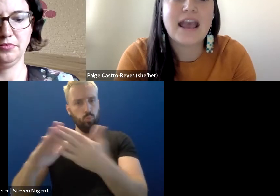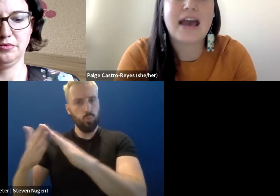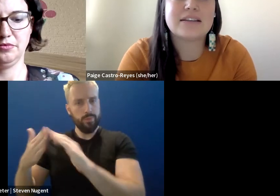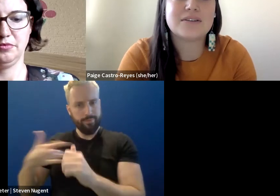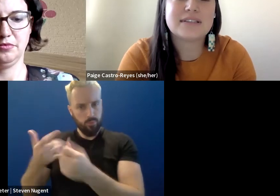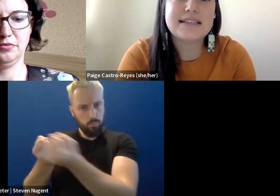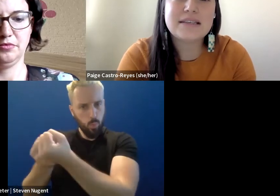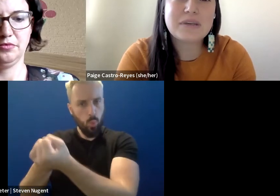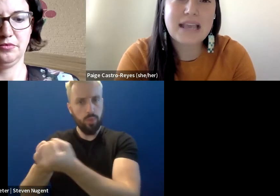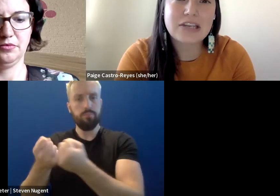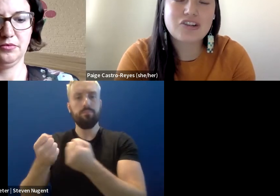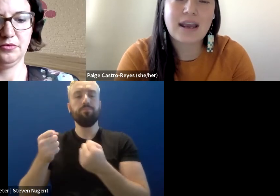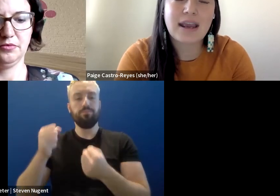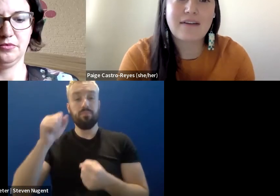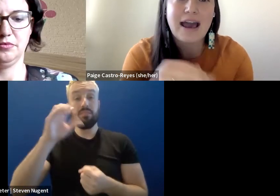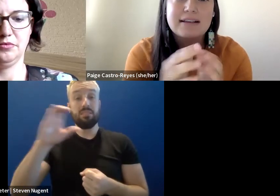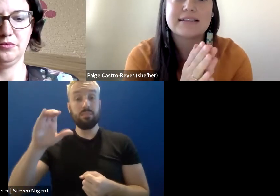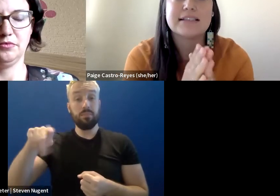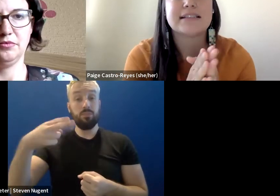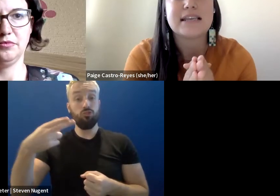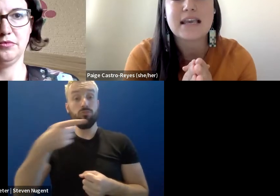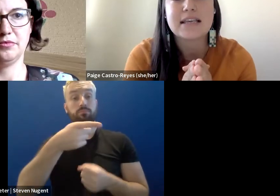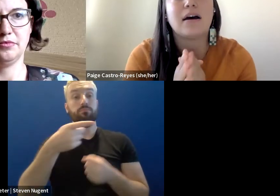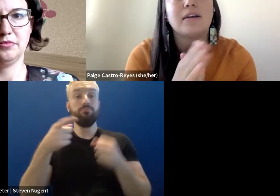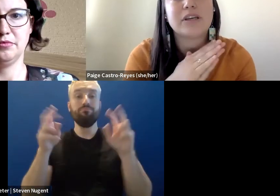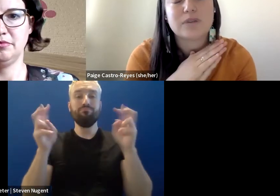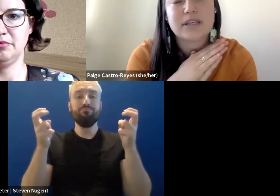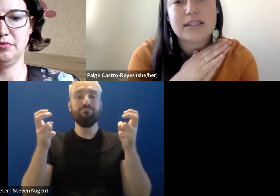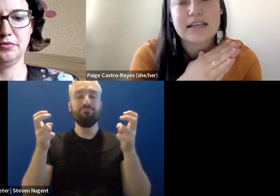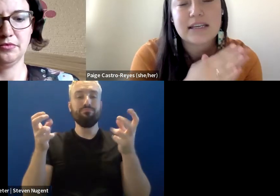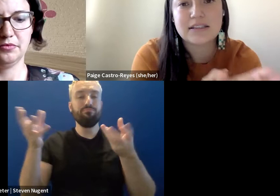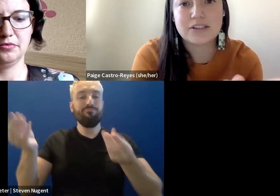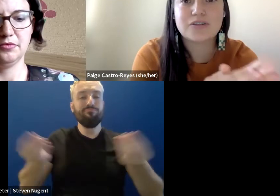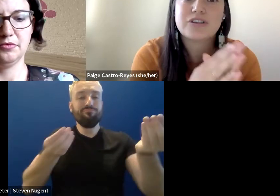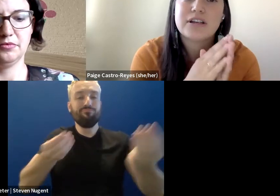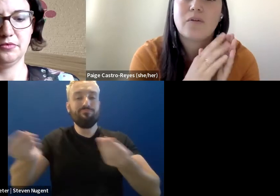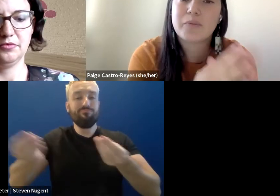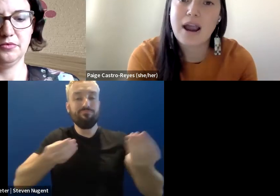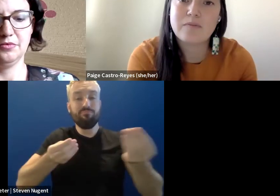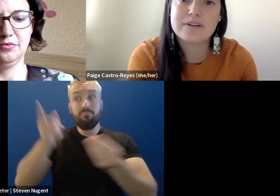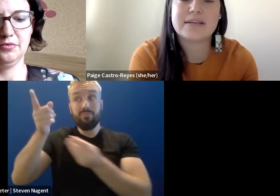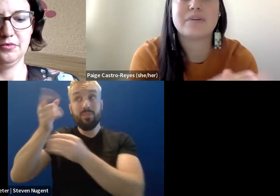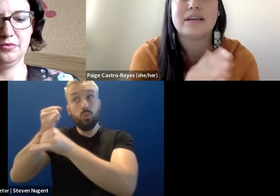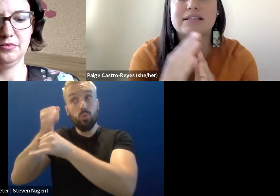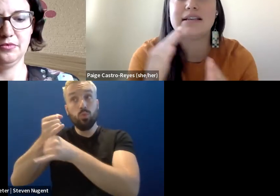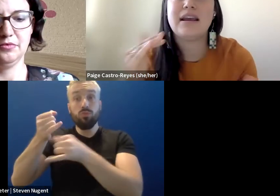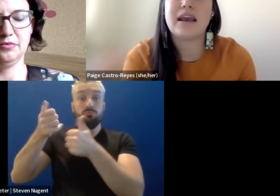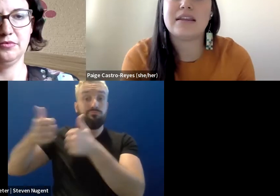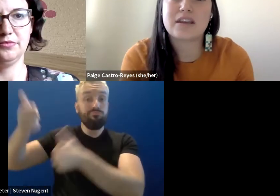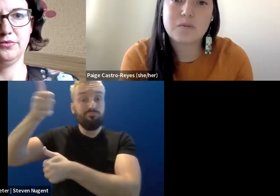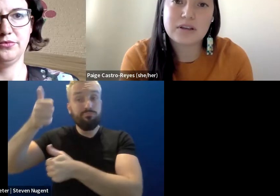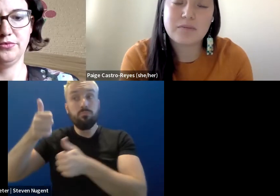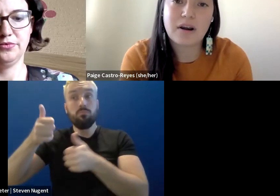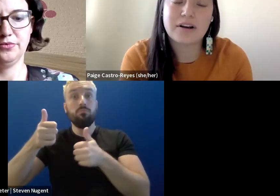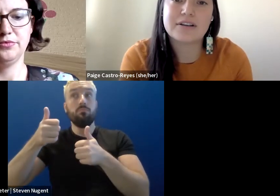supported. And so CCPH kind of acts as this liaison between the institution or the prime recipient